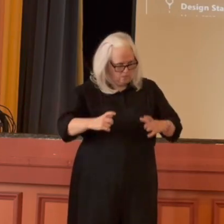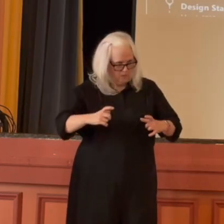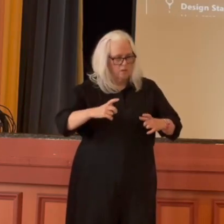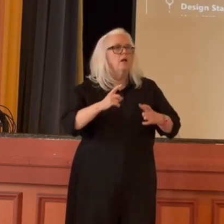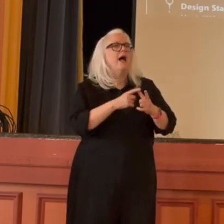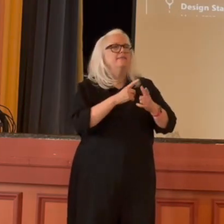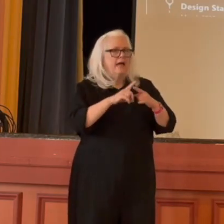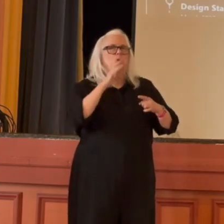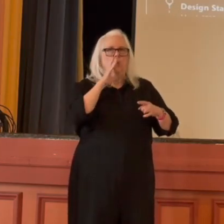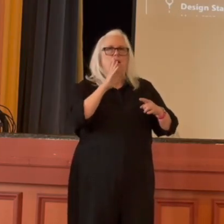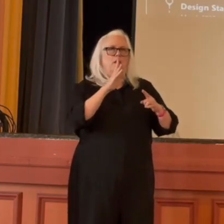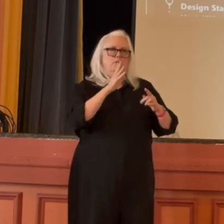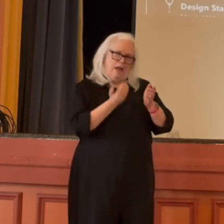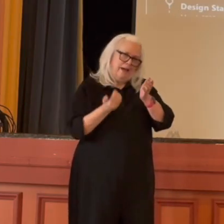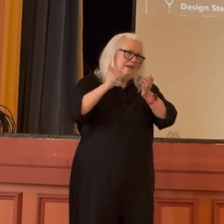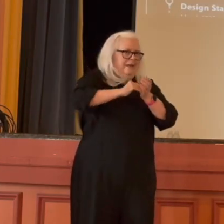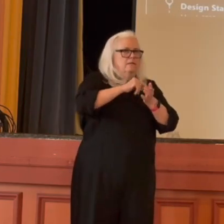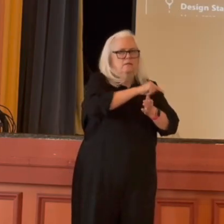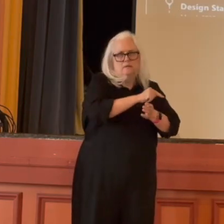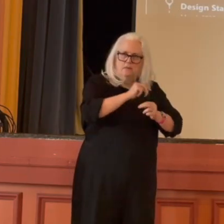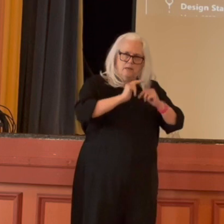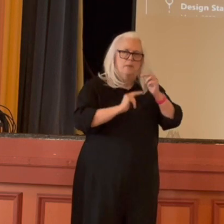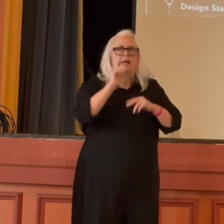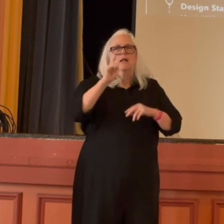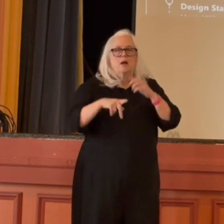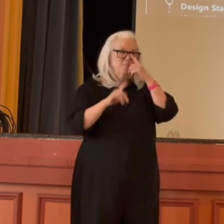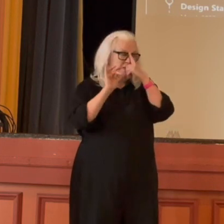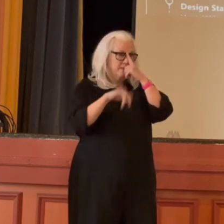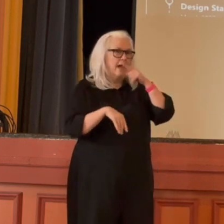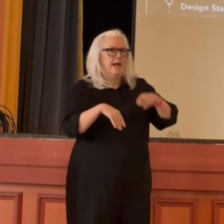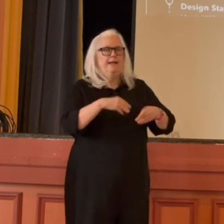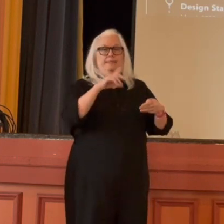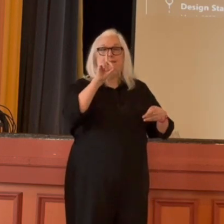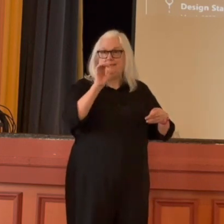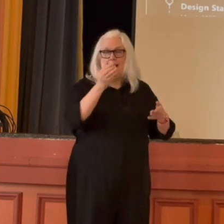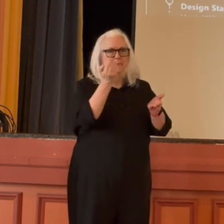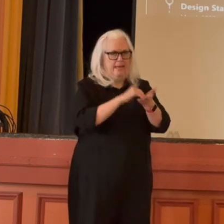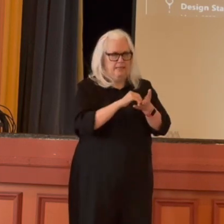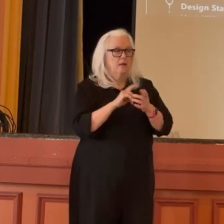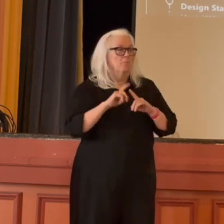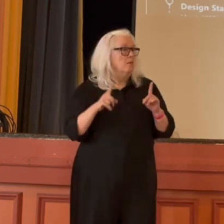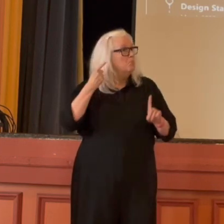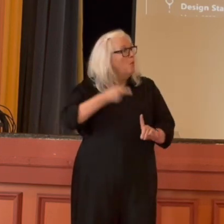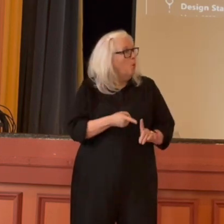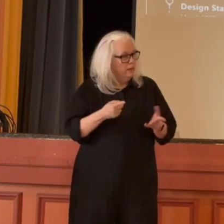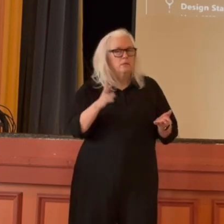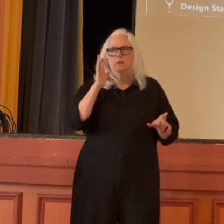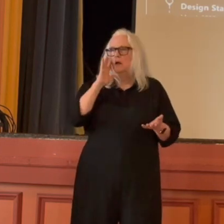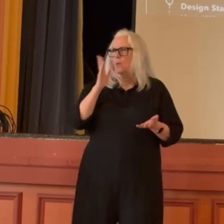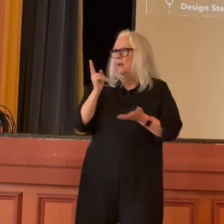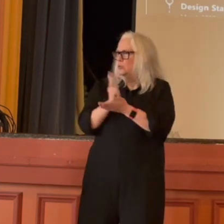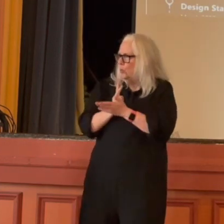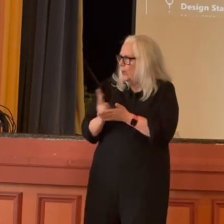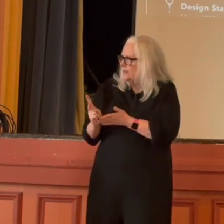But it's going to be a couple weeks of traffic disruption, and then we're gone. It's